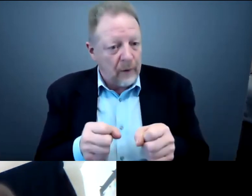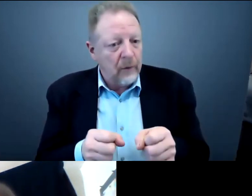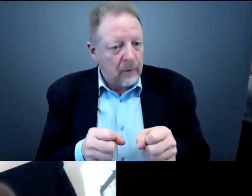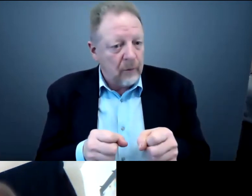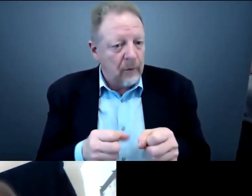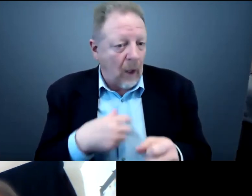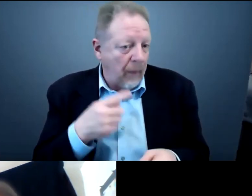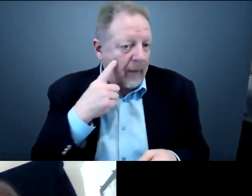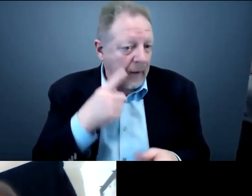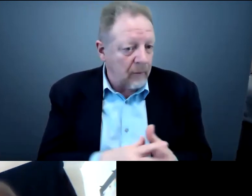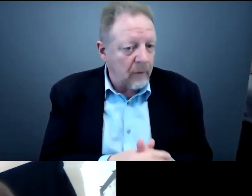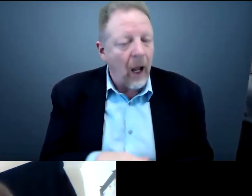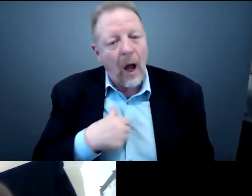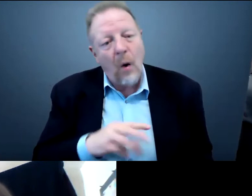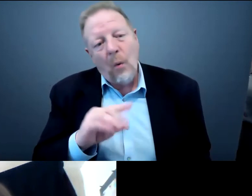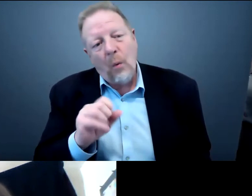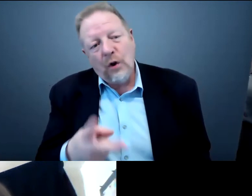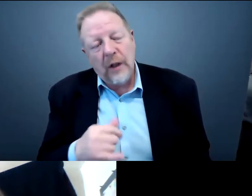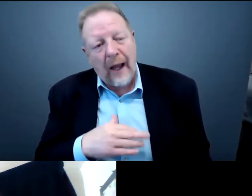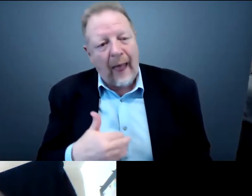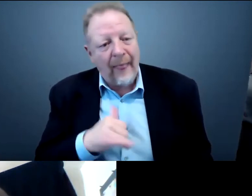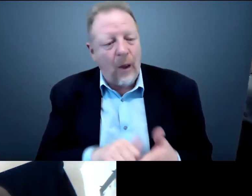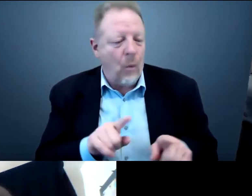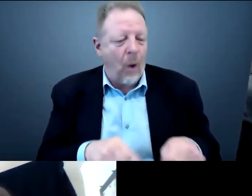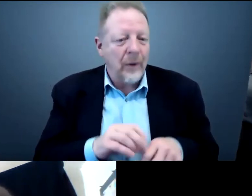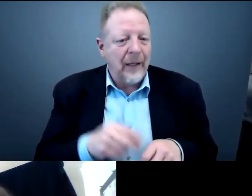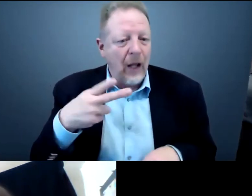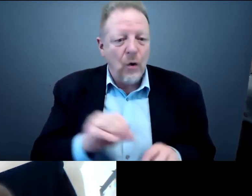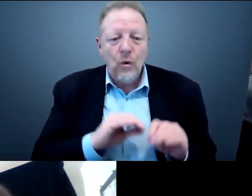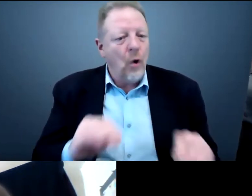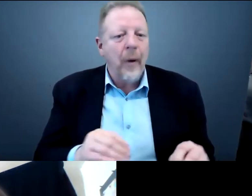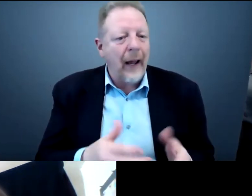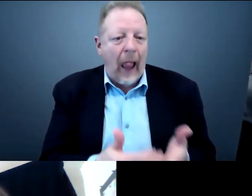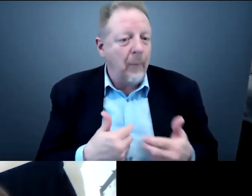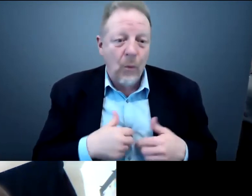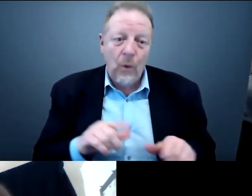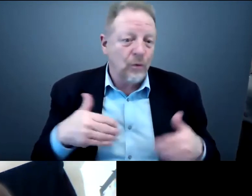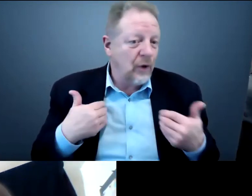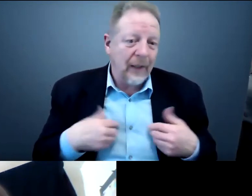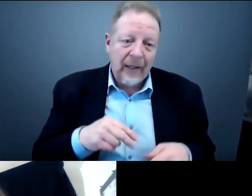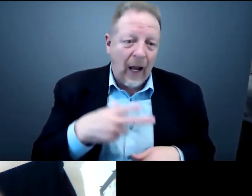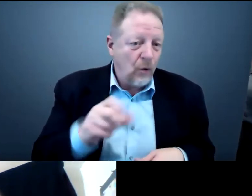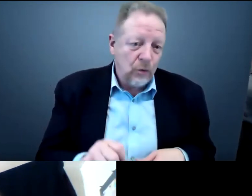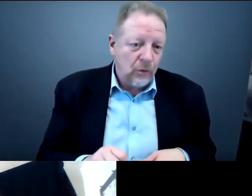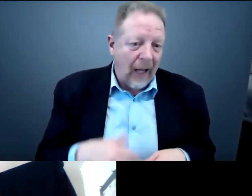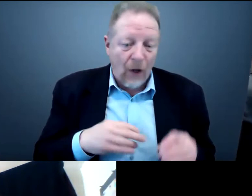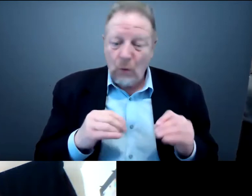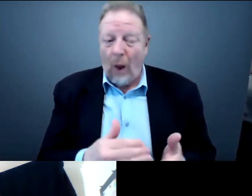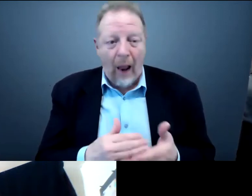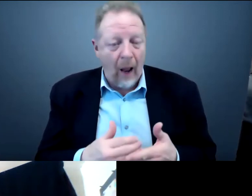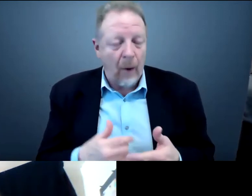I would think. I wish I'd had that like when I was in high school. Nobody pointed me in any direction. I really had no help that